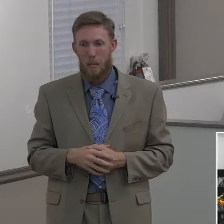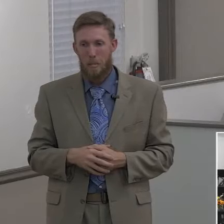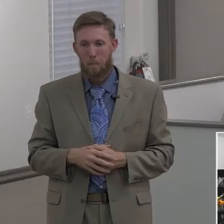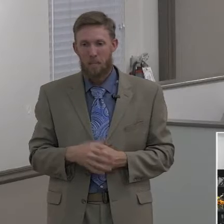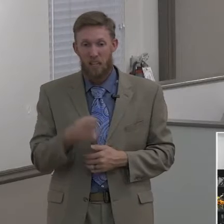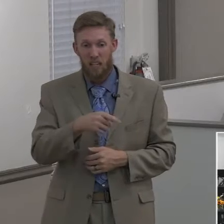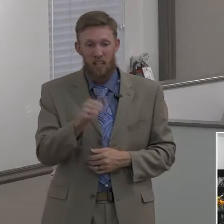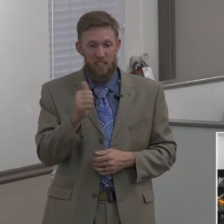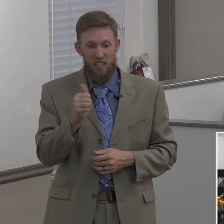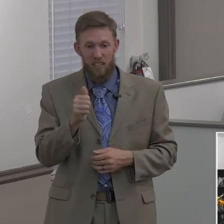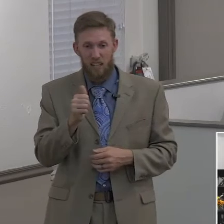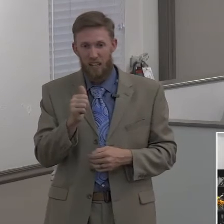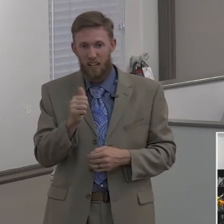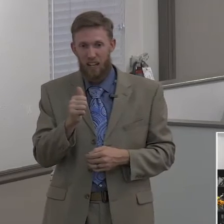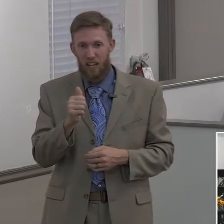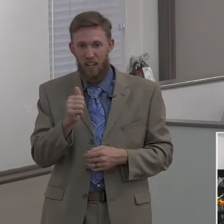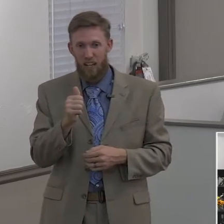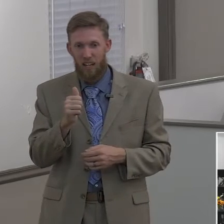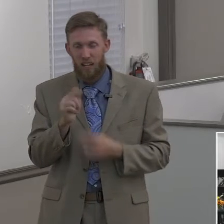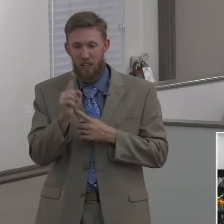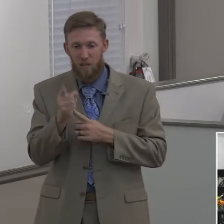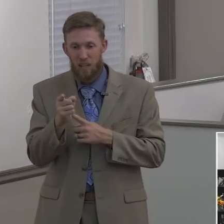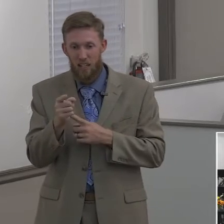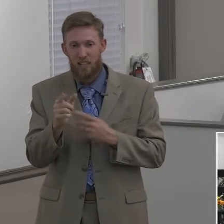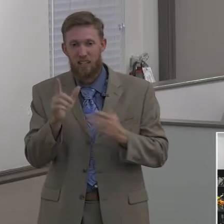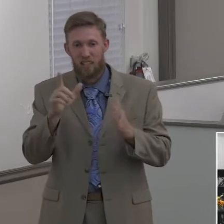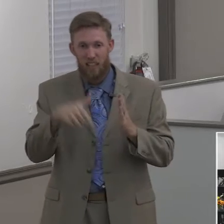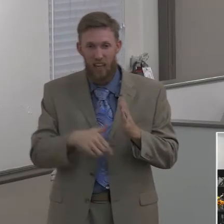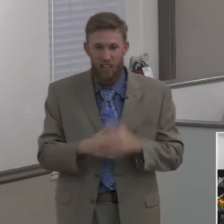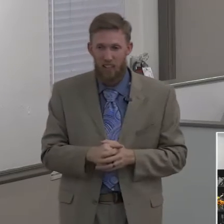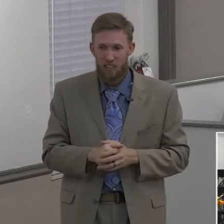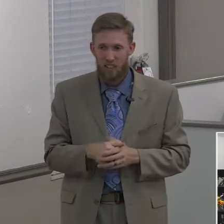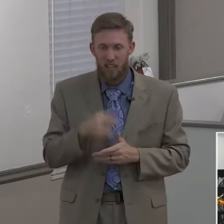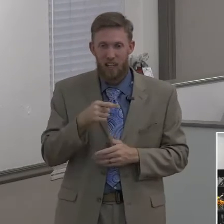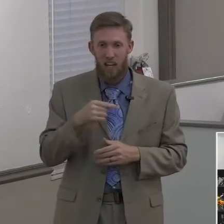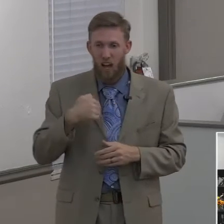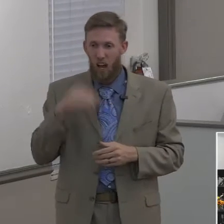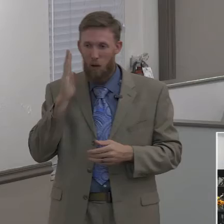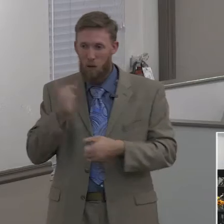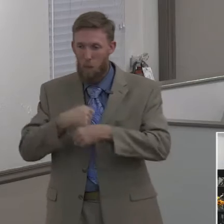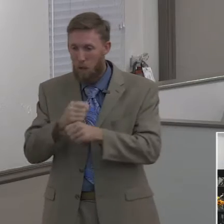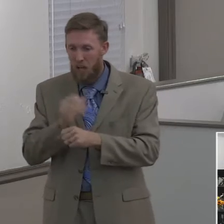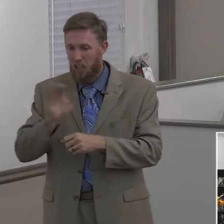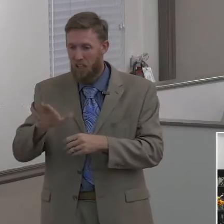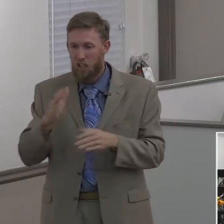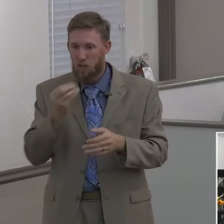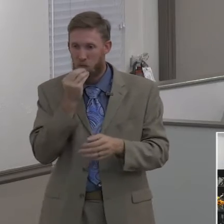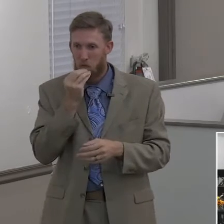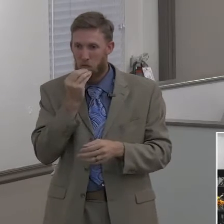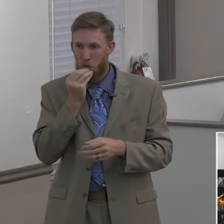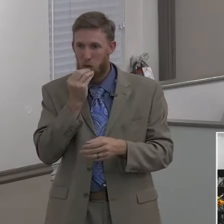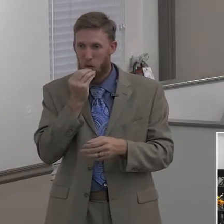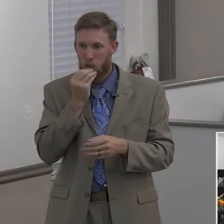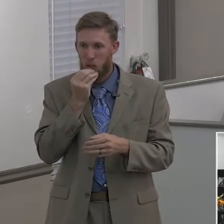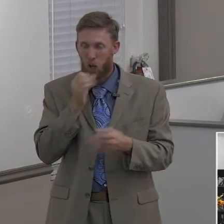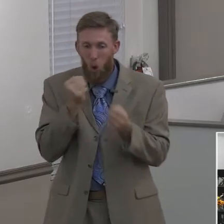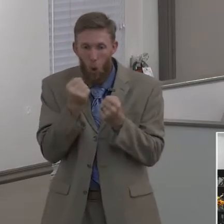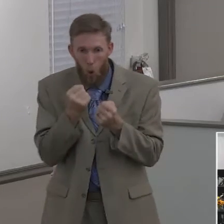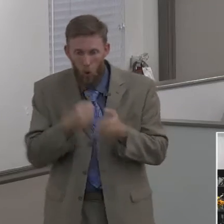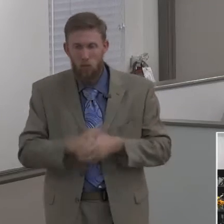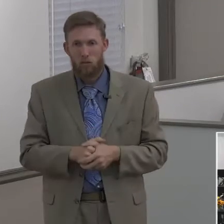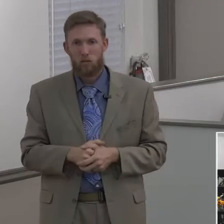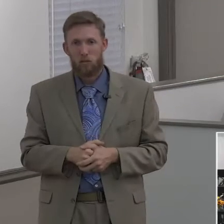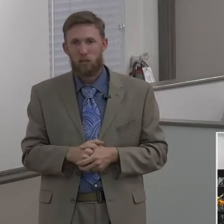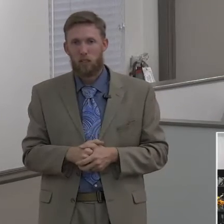minutes late, so I'm going to put that food under the air conditioner and he can just eat it when he gets home cold. Praise God for